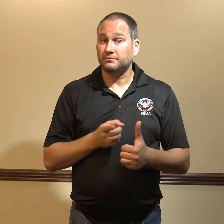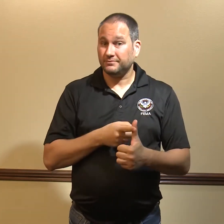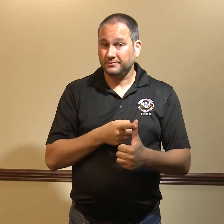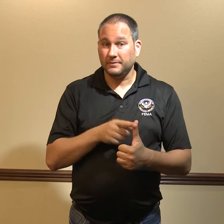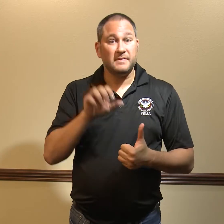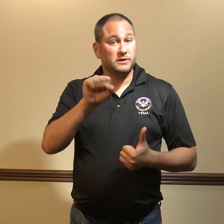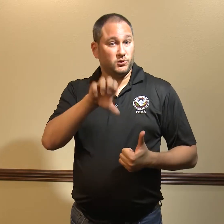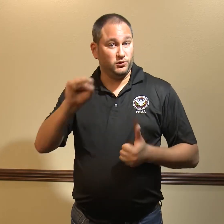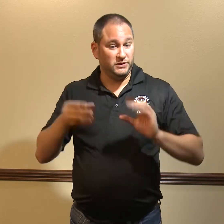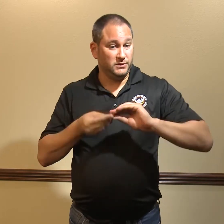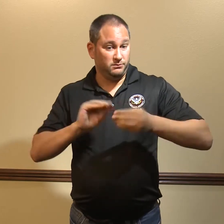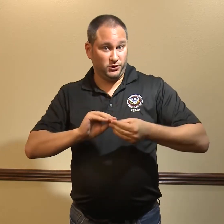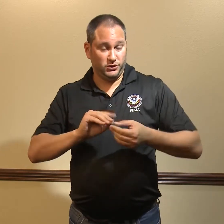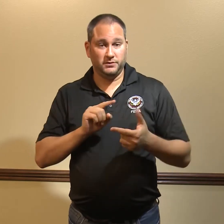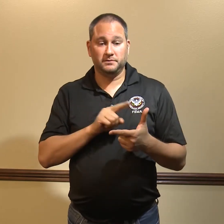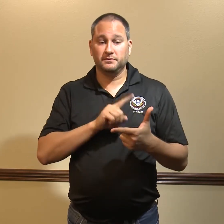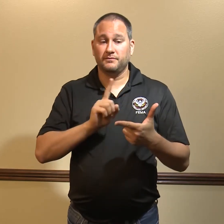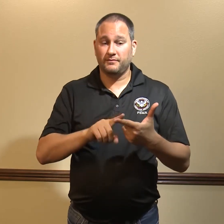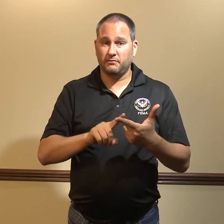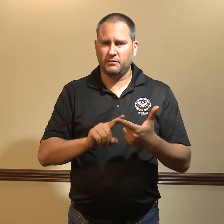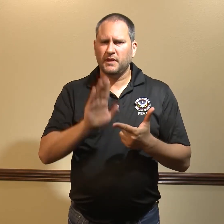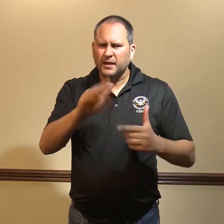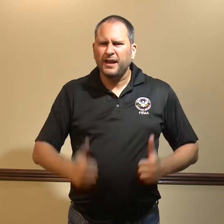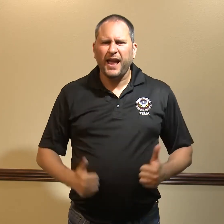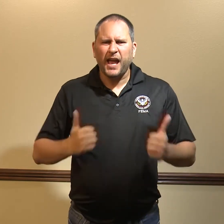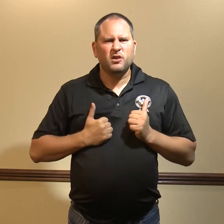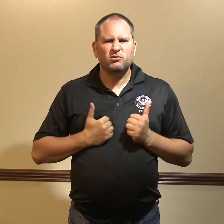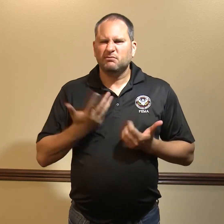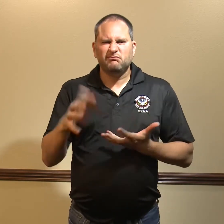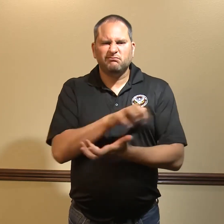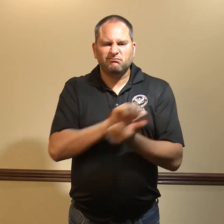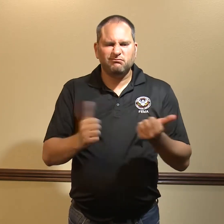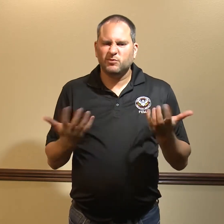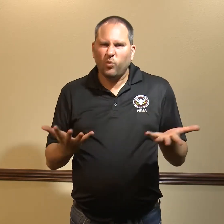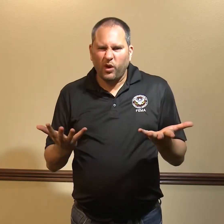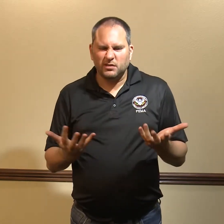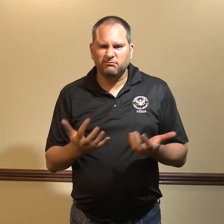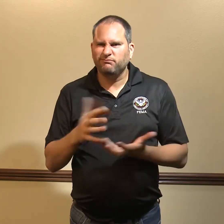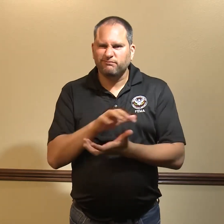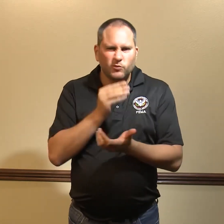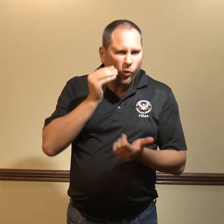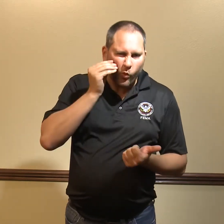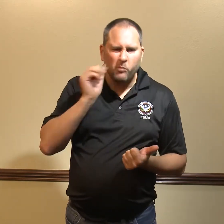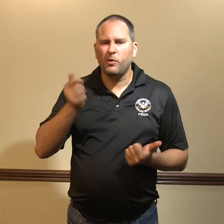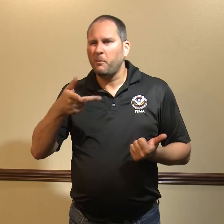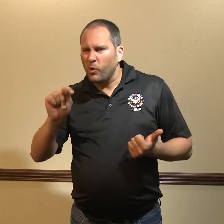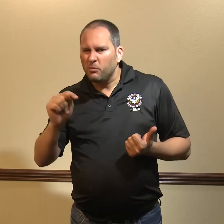Social Security number, address of the damaged primary residence or apartment,